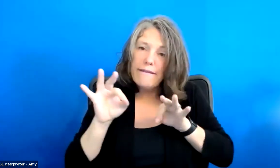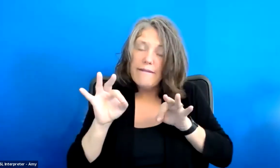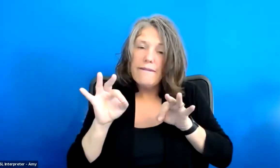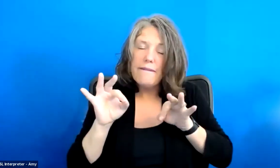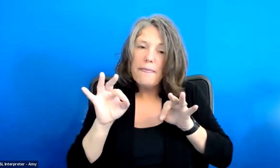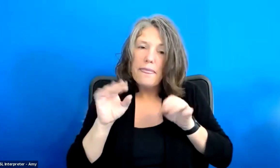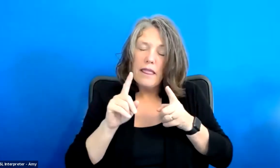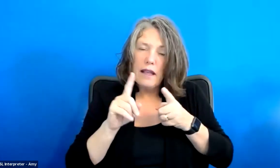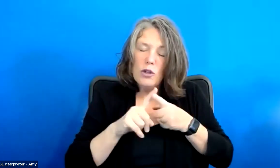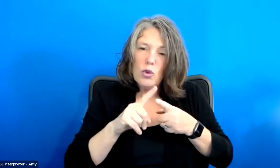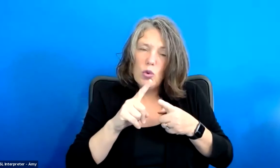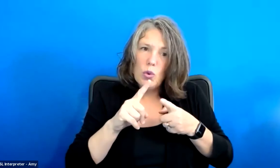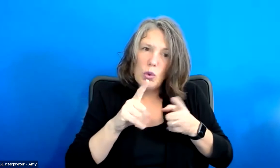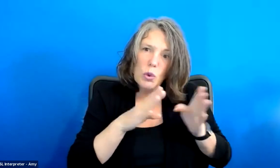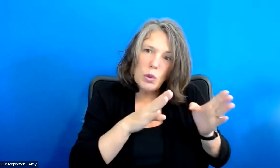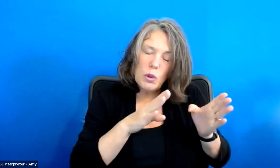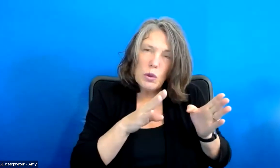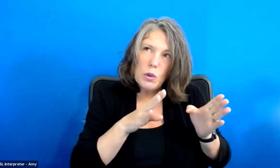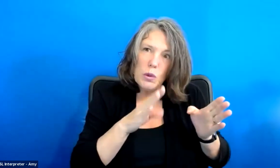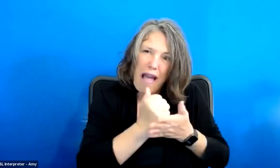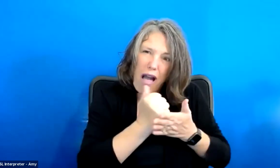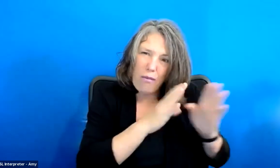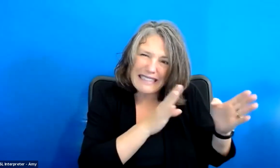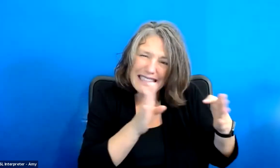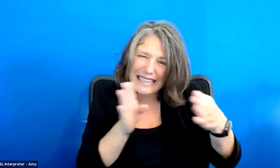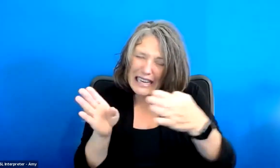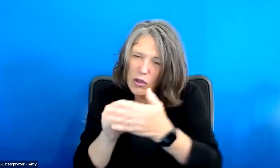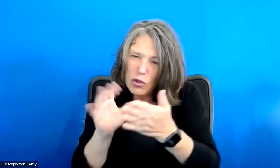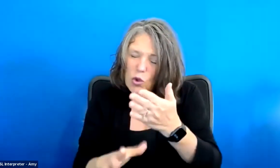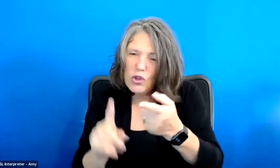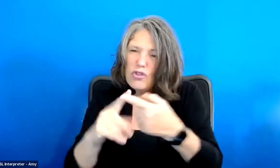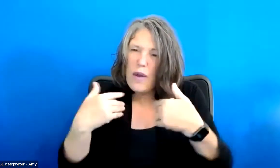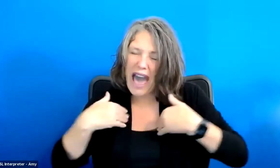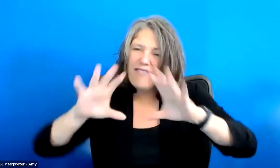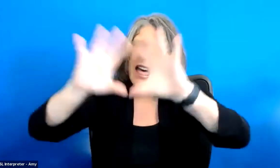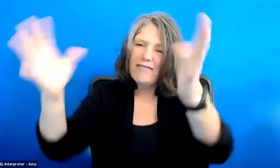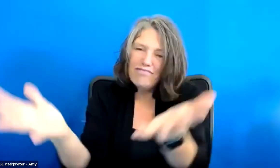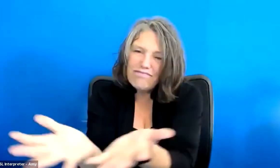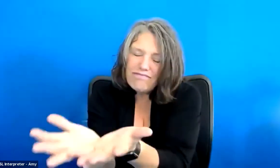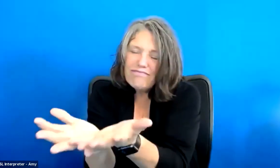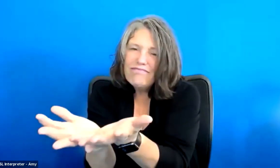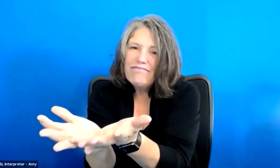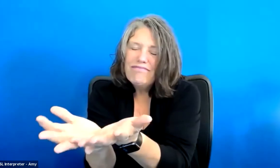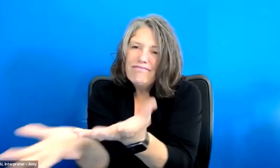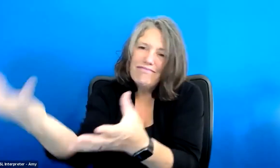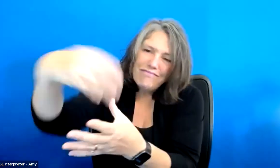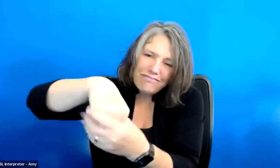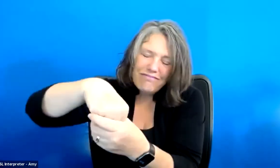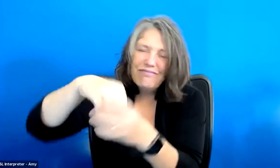to steer the students so that they can have that well-rounded education? So